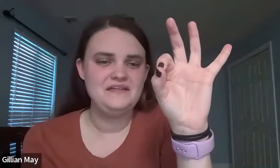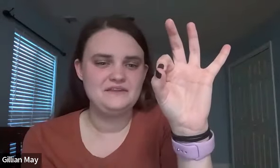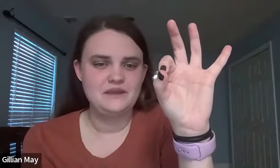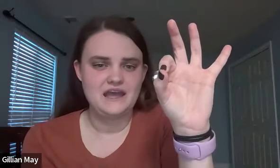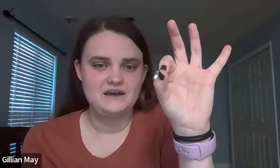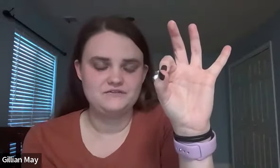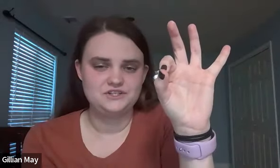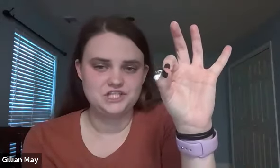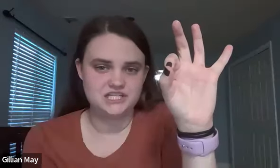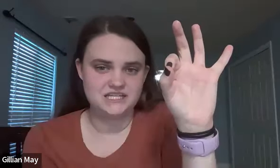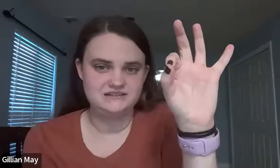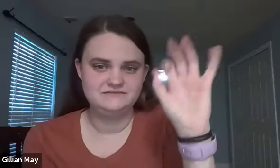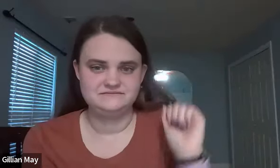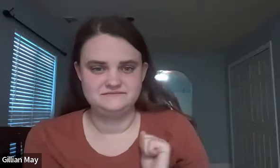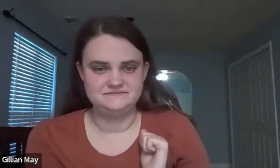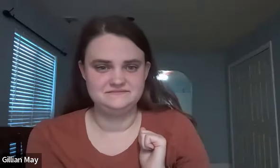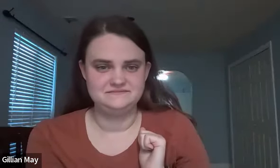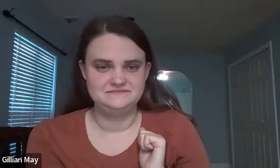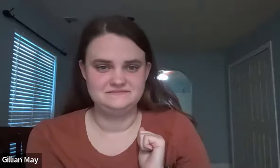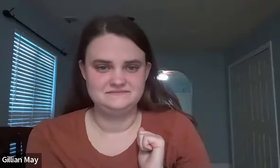Then we have G.